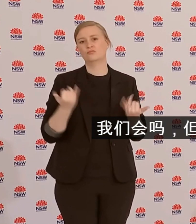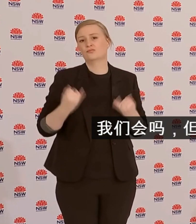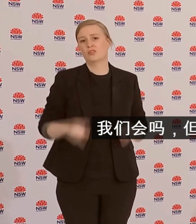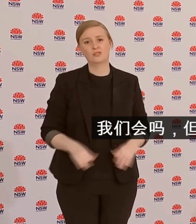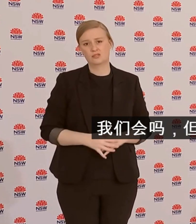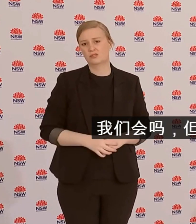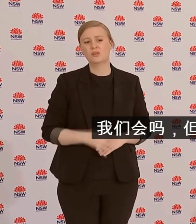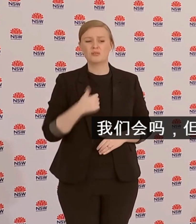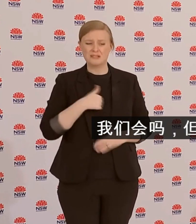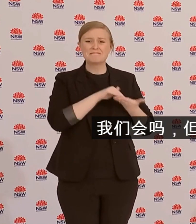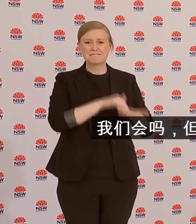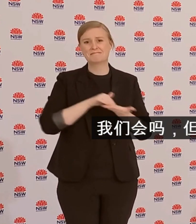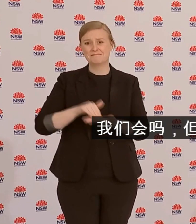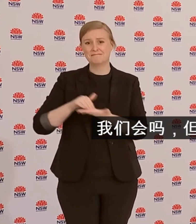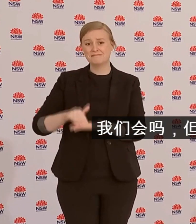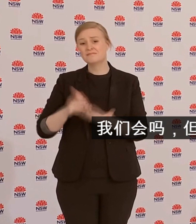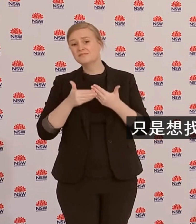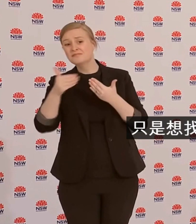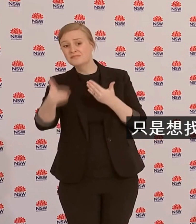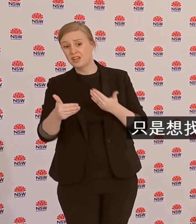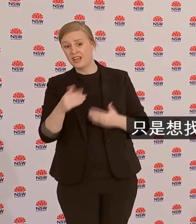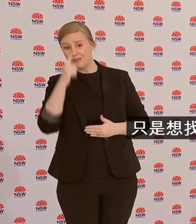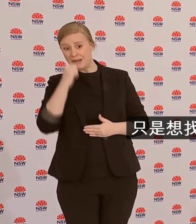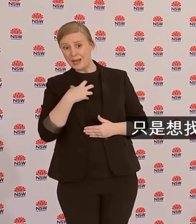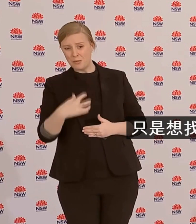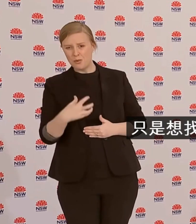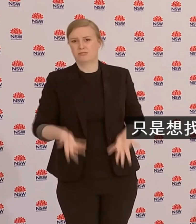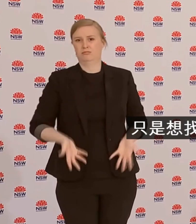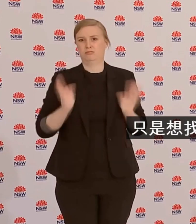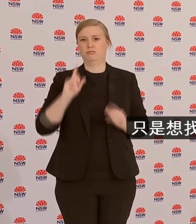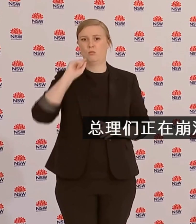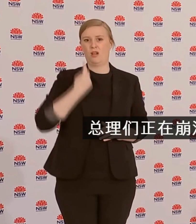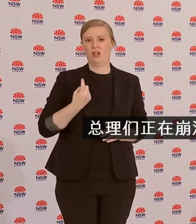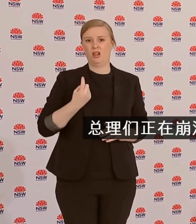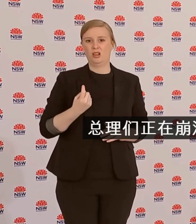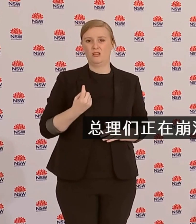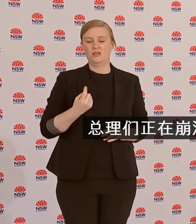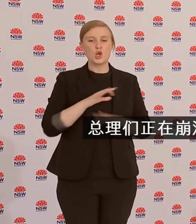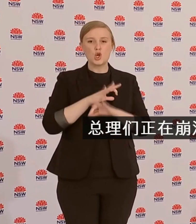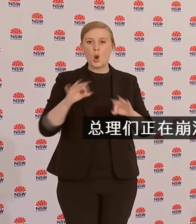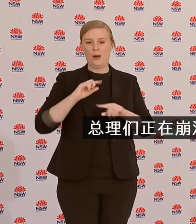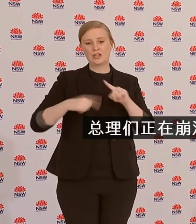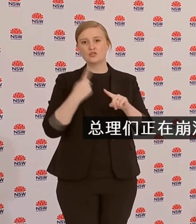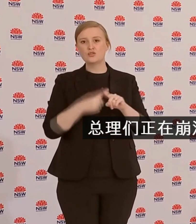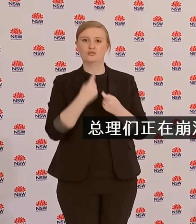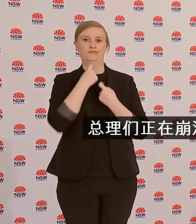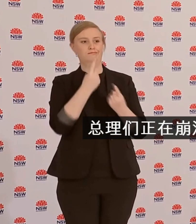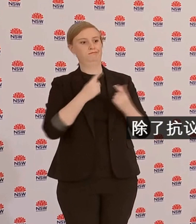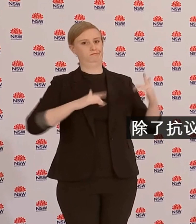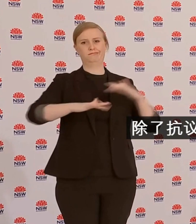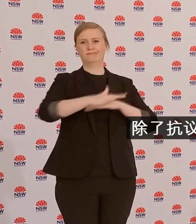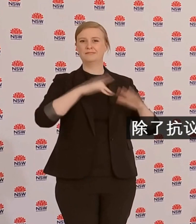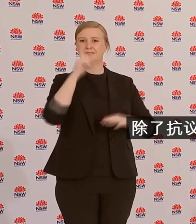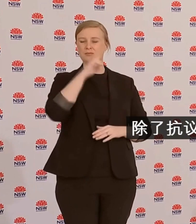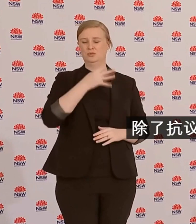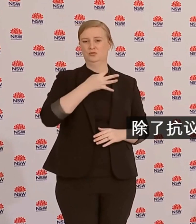will. But that is no excuse for people who are just looking for an excuse to come out and protest. But Premier, people are falling through the cracks. Sorry, Ashley hasn't asked a